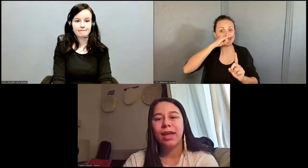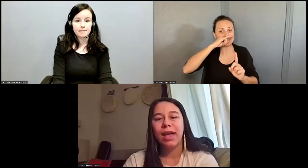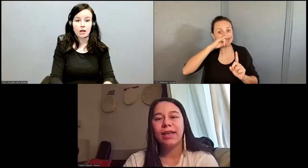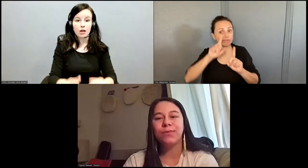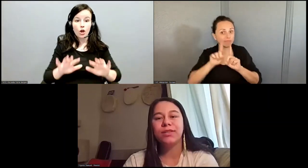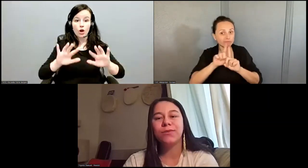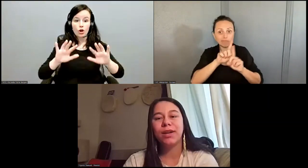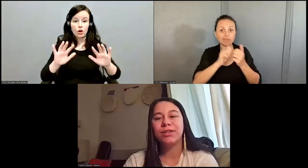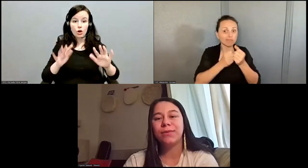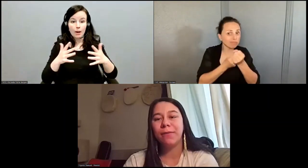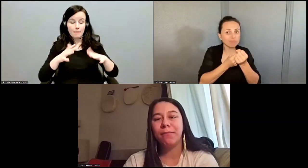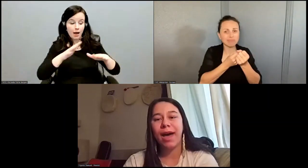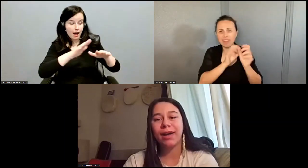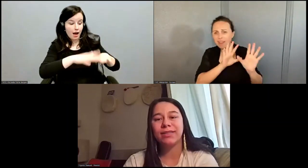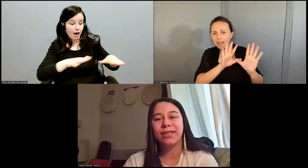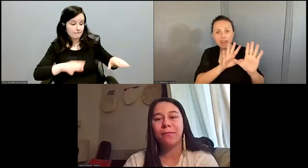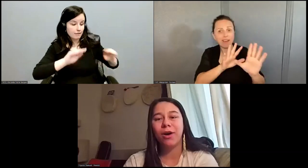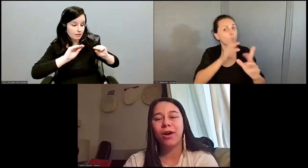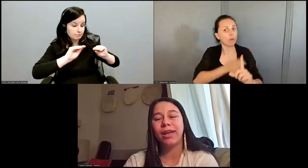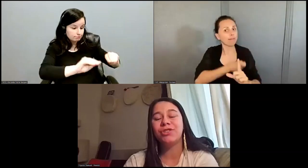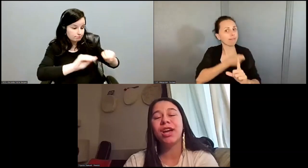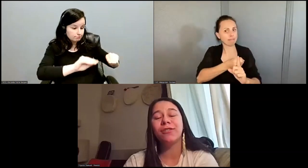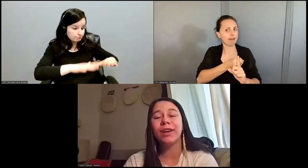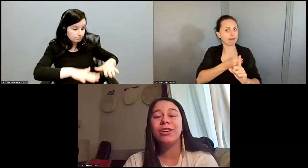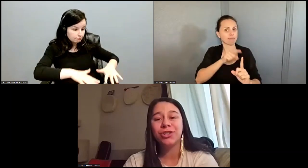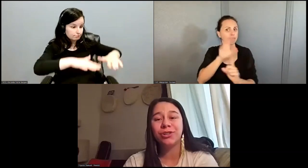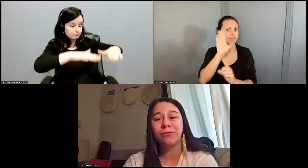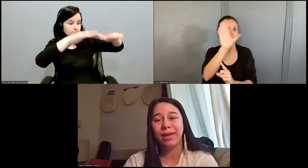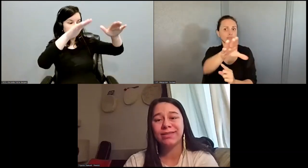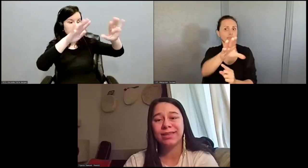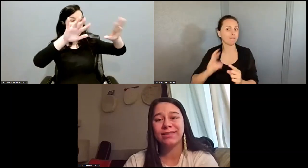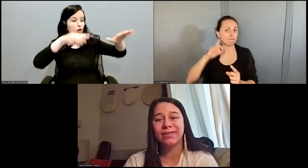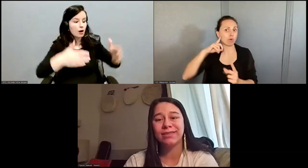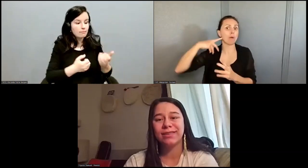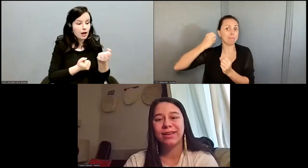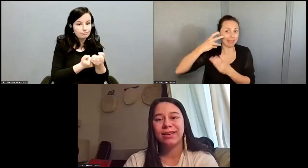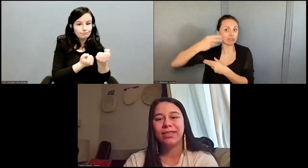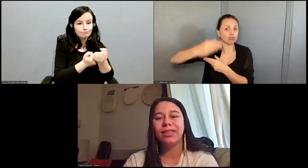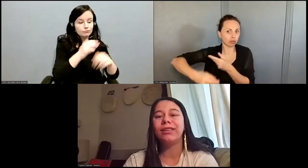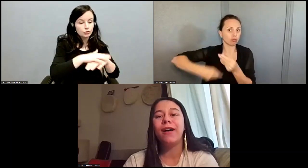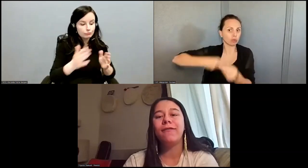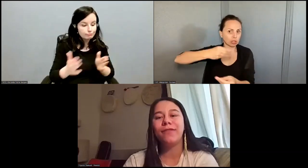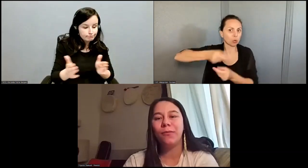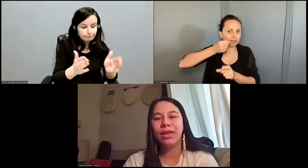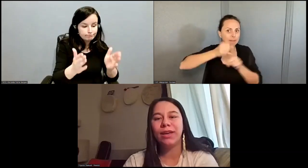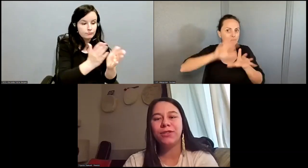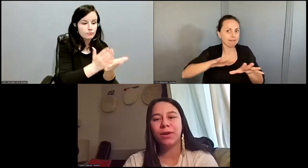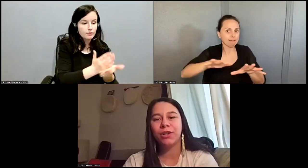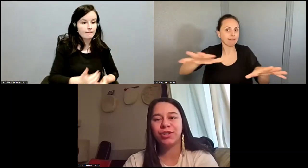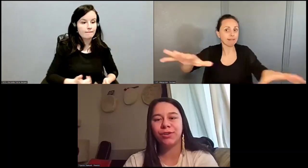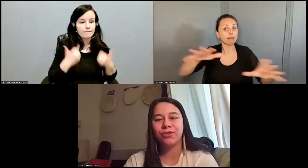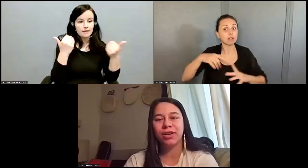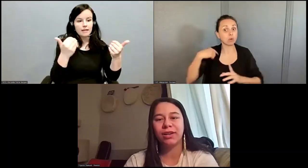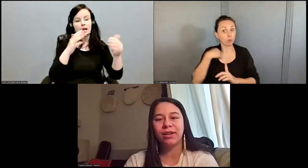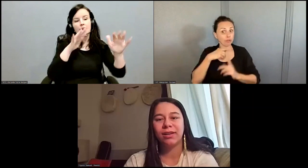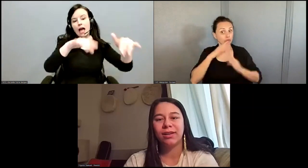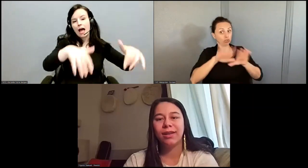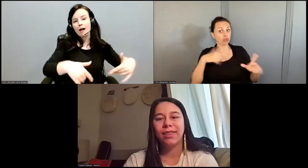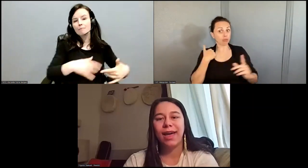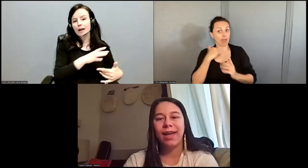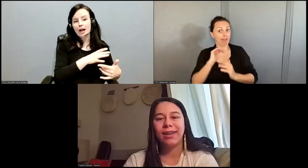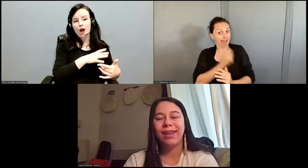them is what's going to impact them on a generational basis. The love that we give to our